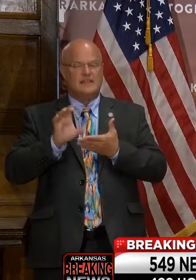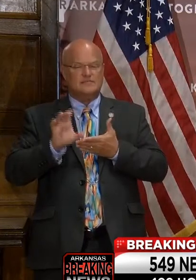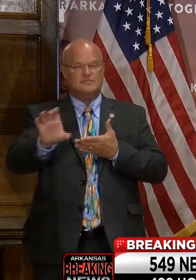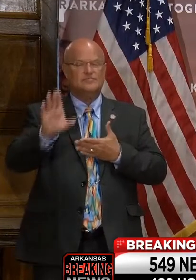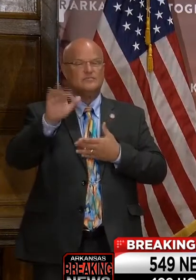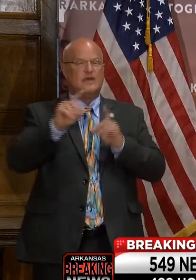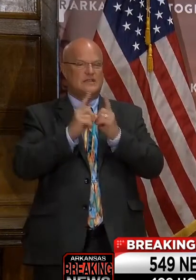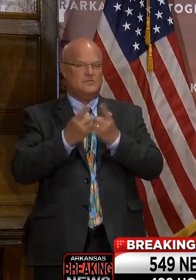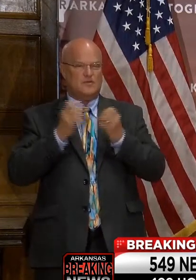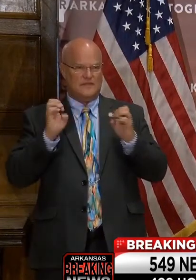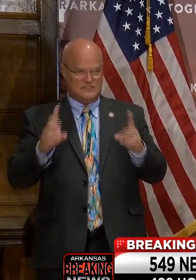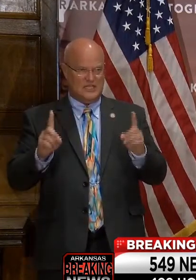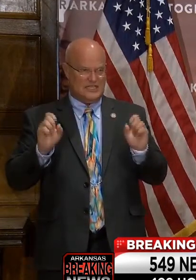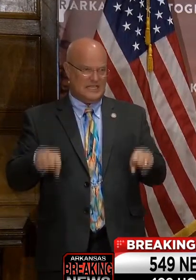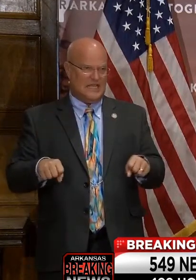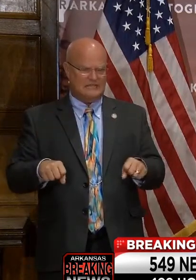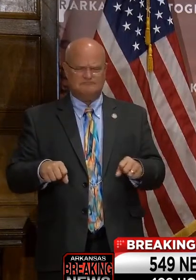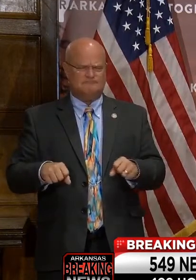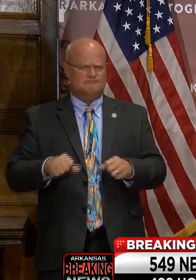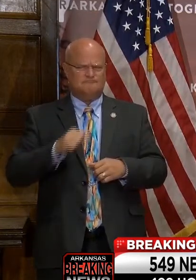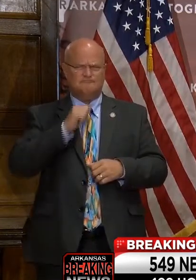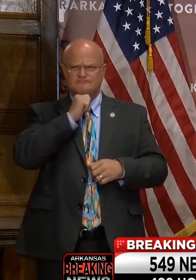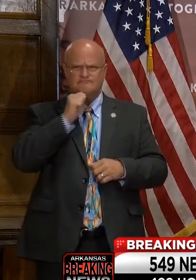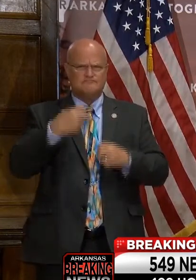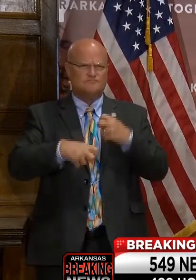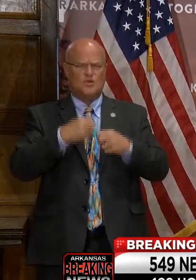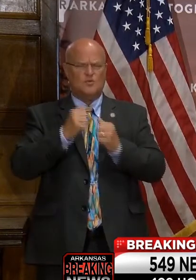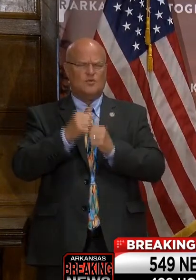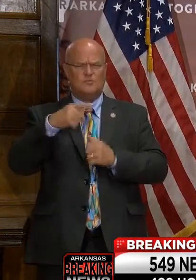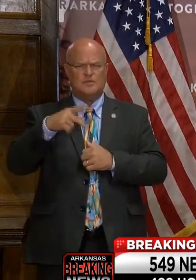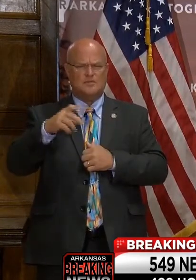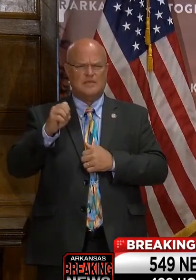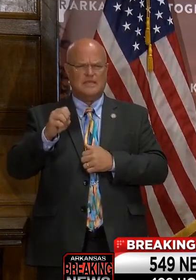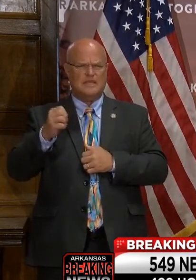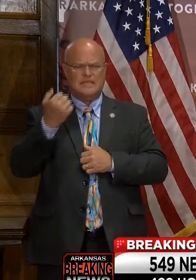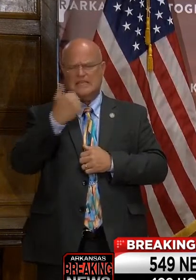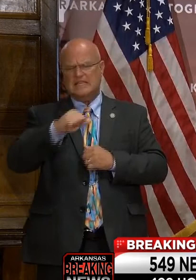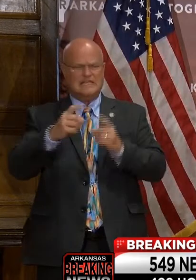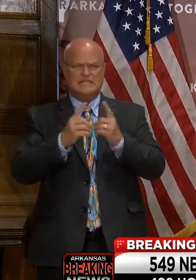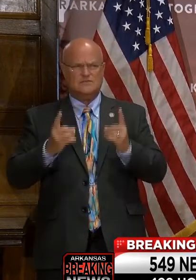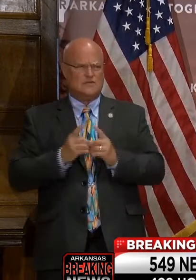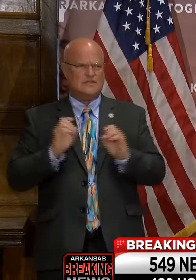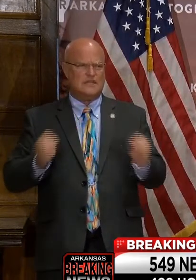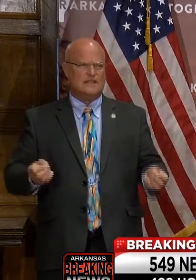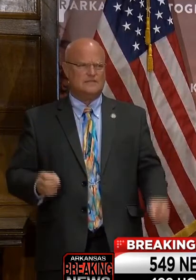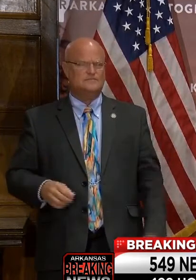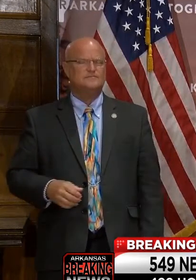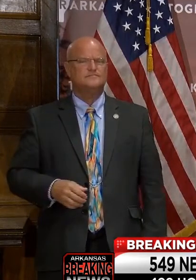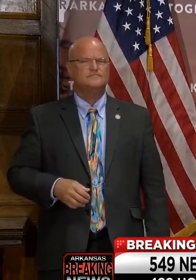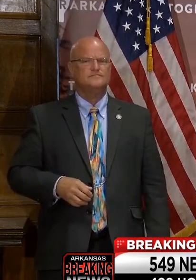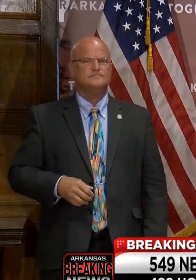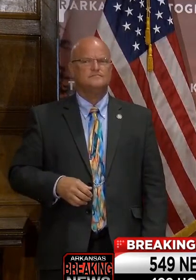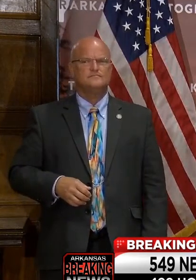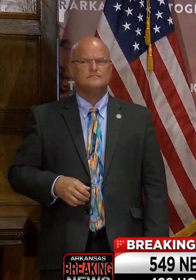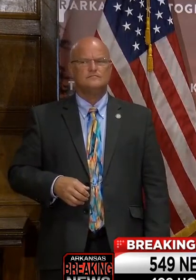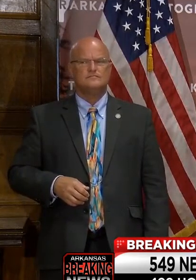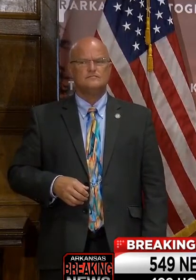supplemented by the Department of Education. So there should not be any issues with PPE in any district.